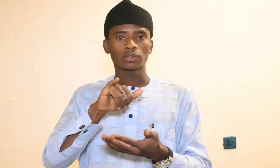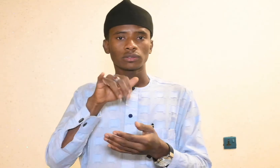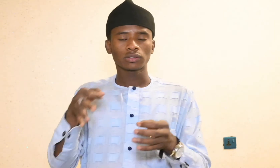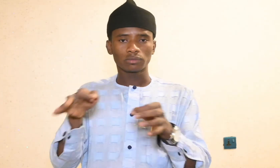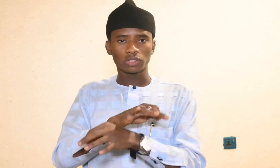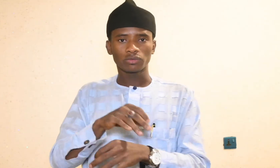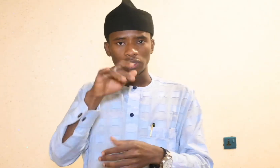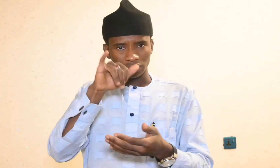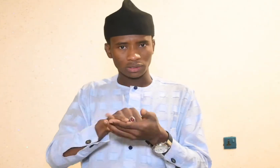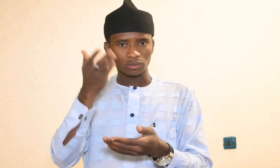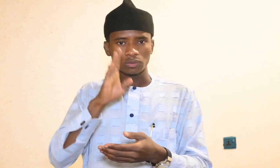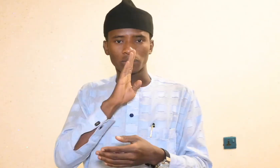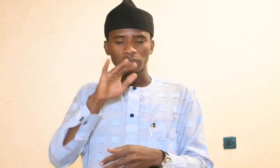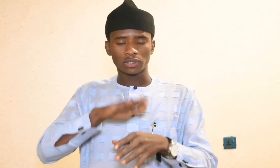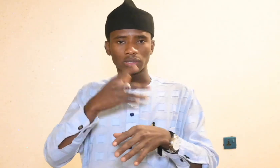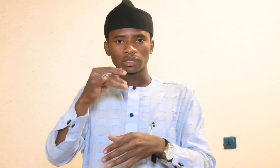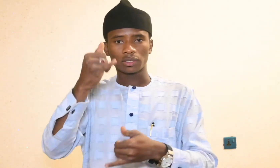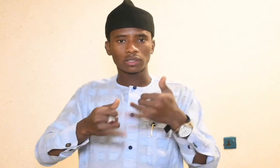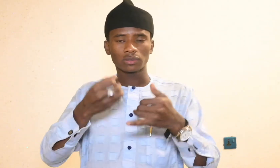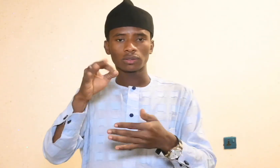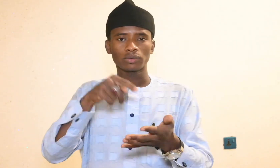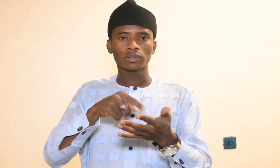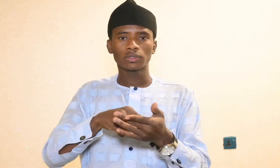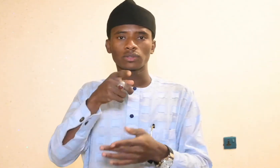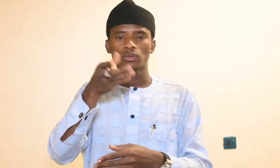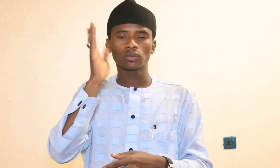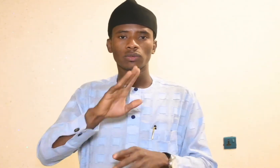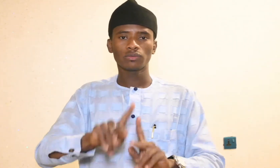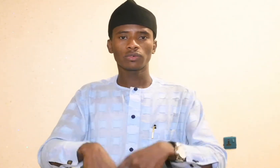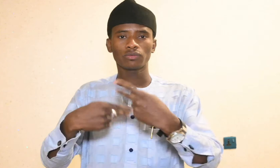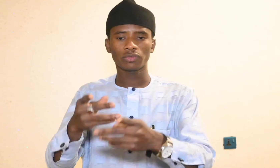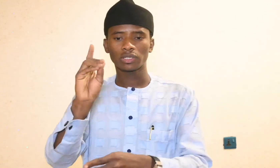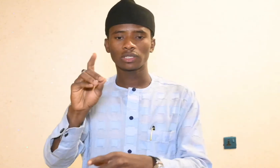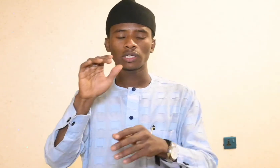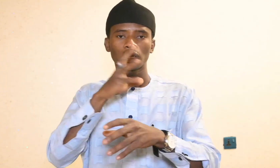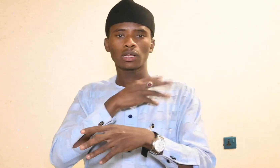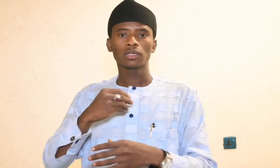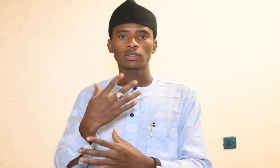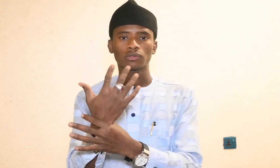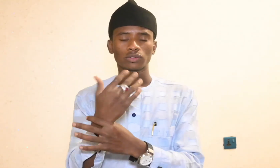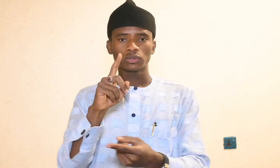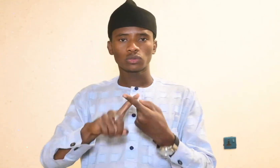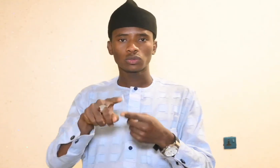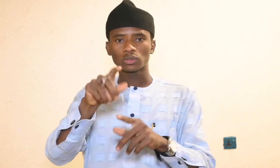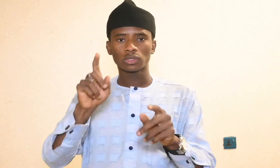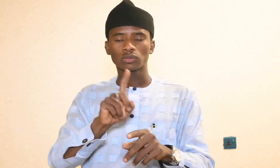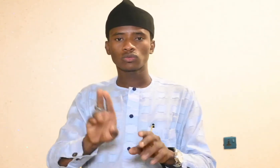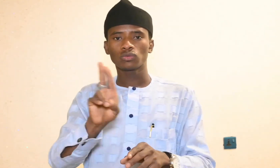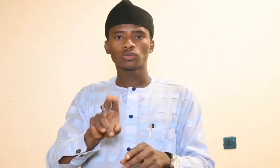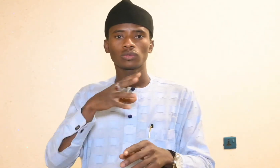have at the end of this very video provided an opportunity where you can make use of your skills